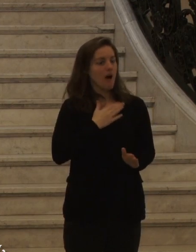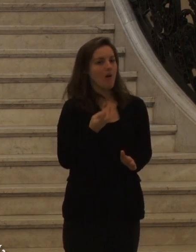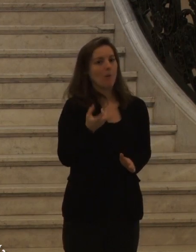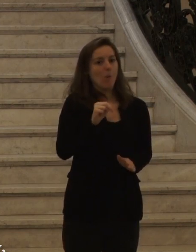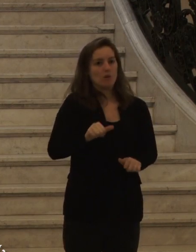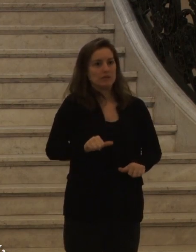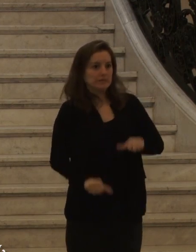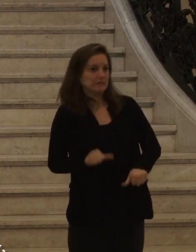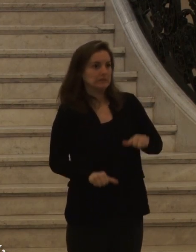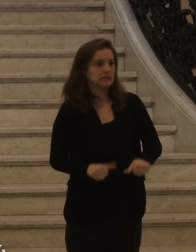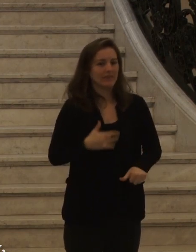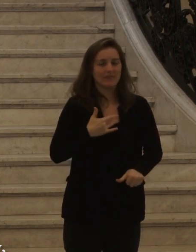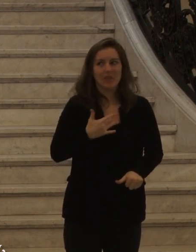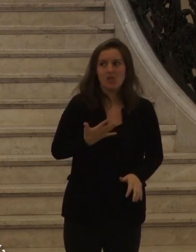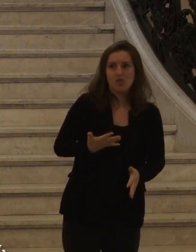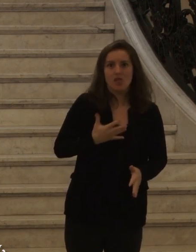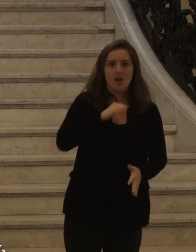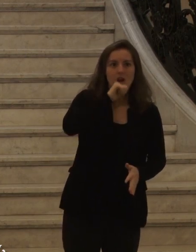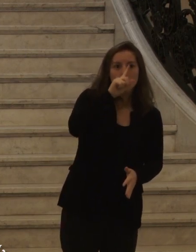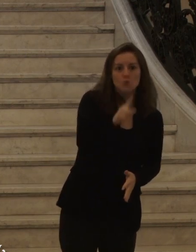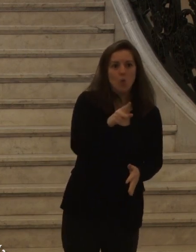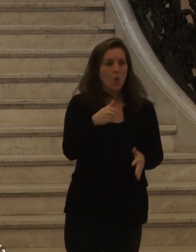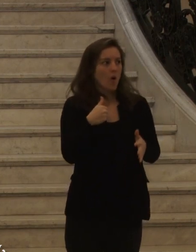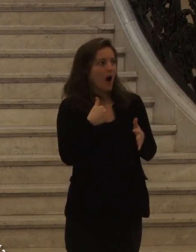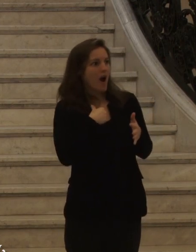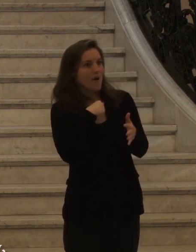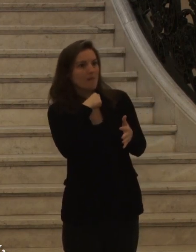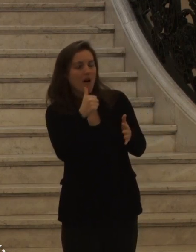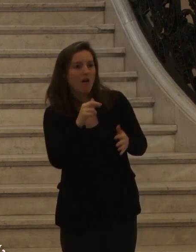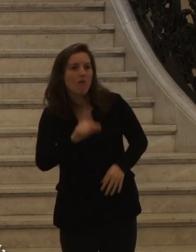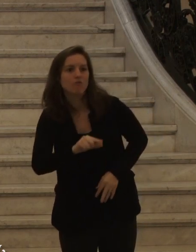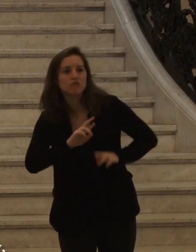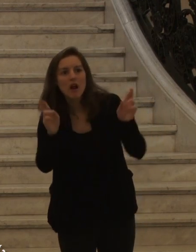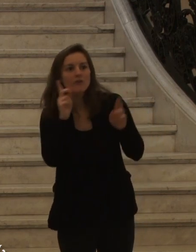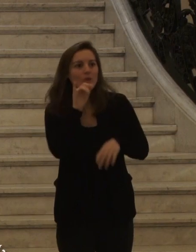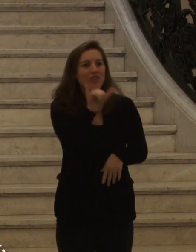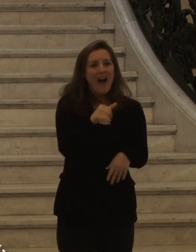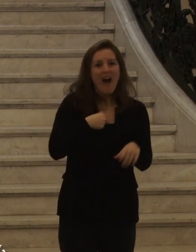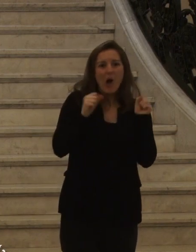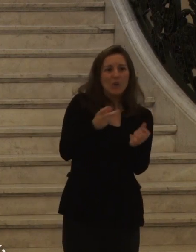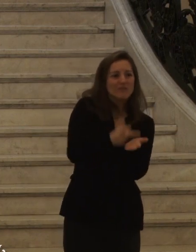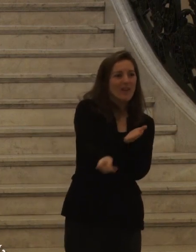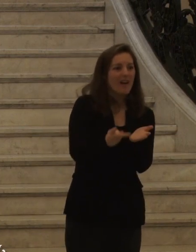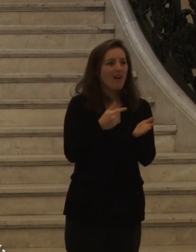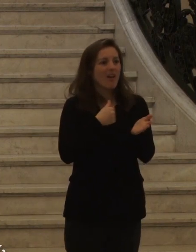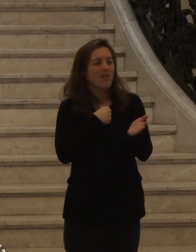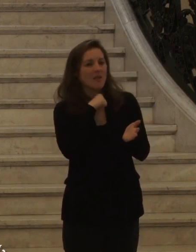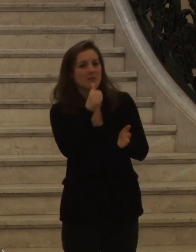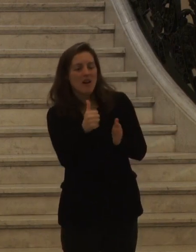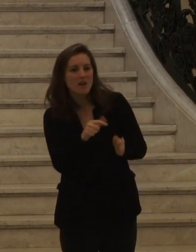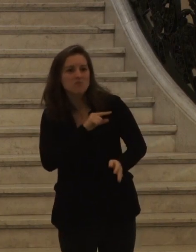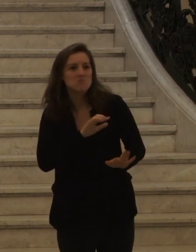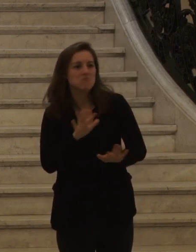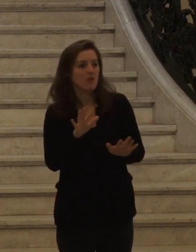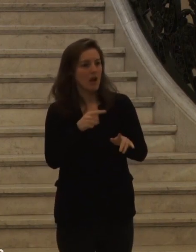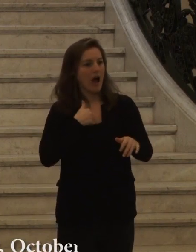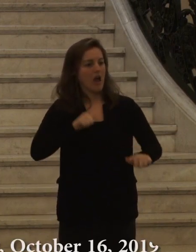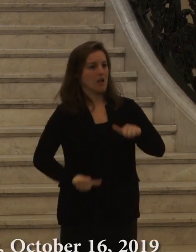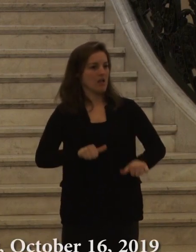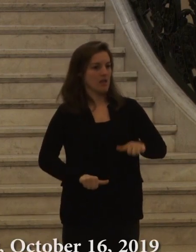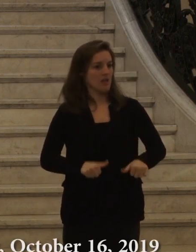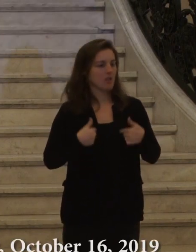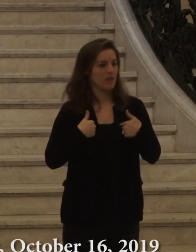my fears, that I thought that I might fail, that sort of held me back. And so one of the